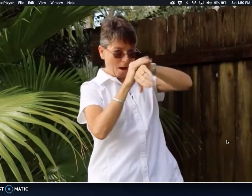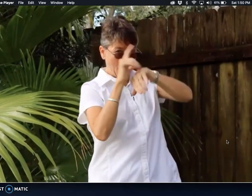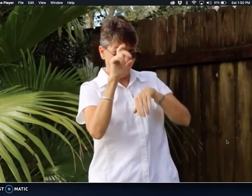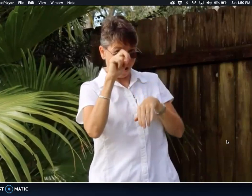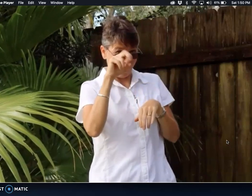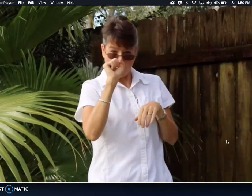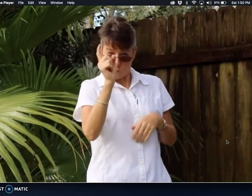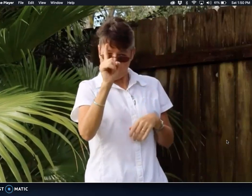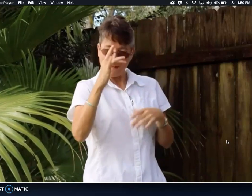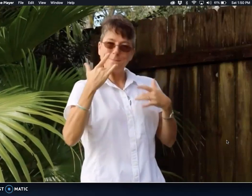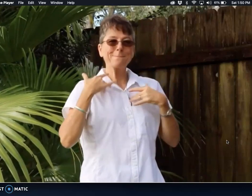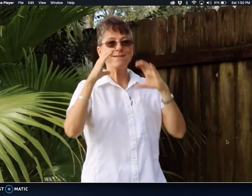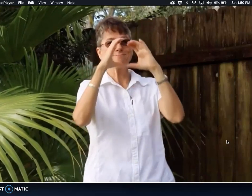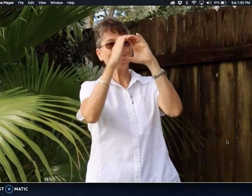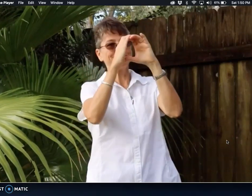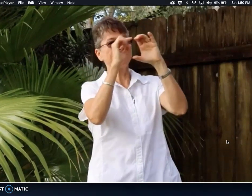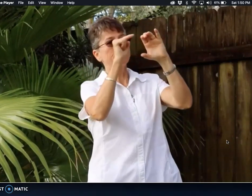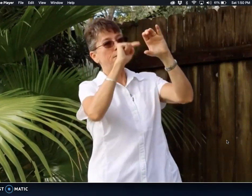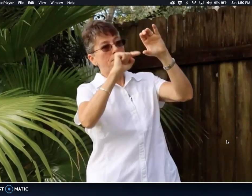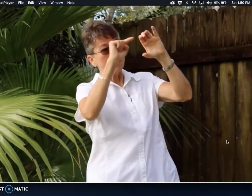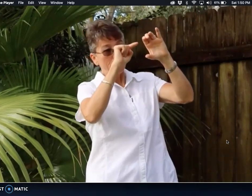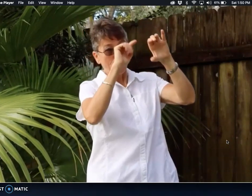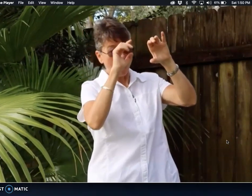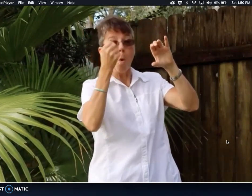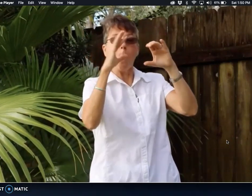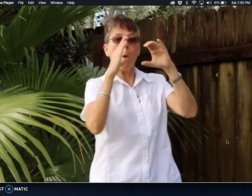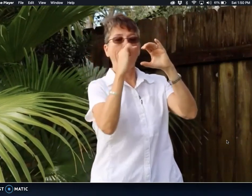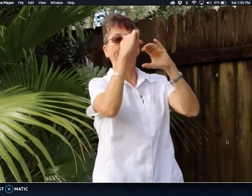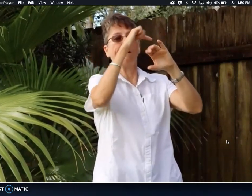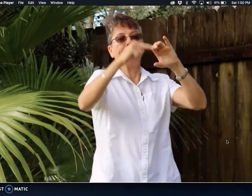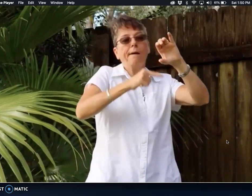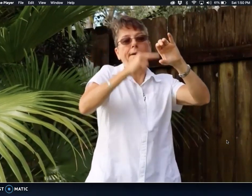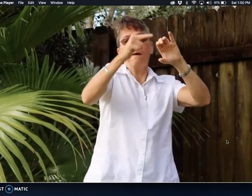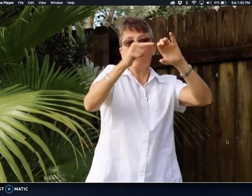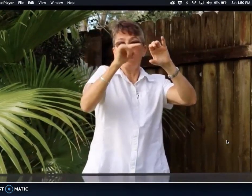The camera aperture is typically on the outside of the lens.